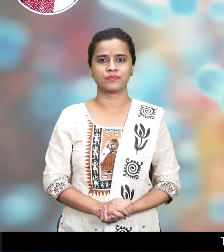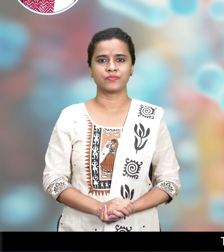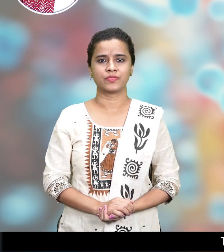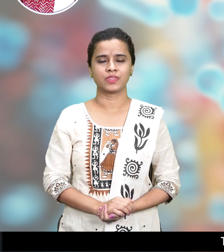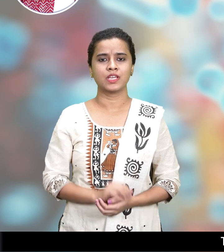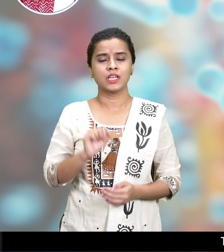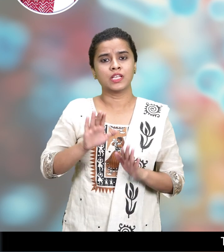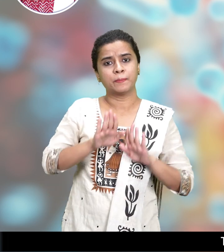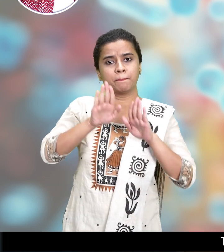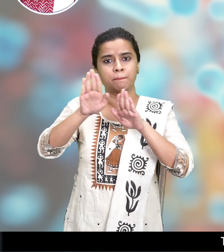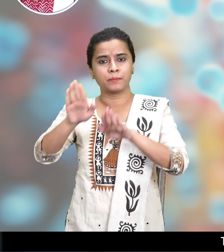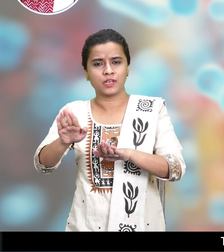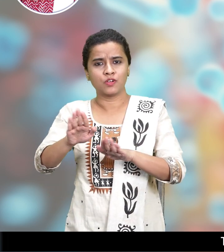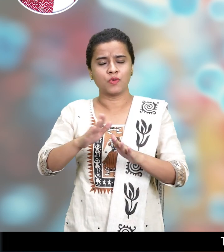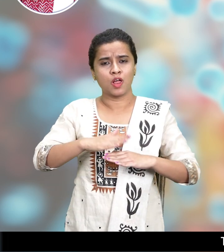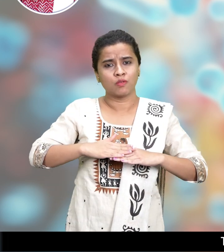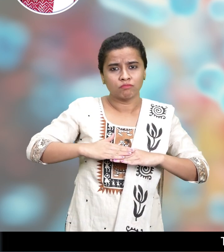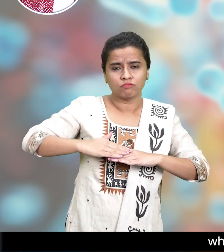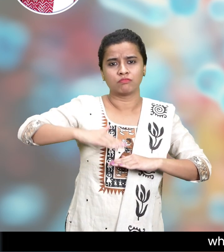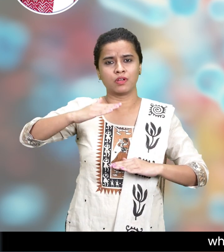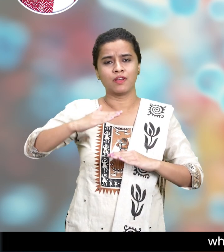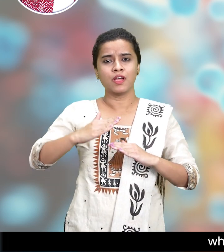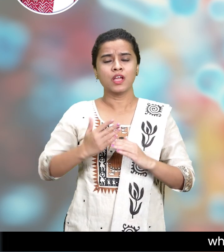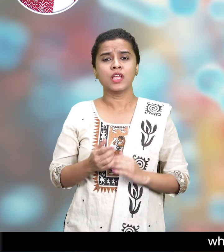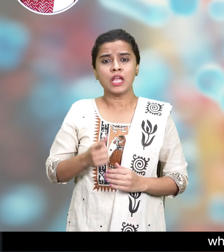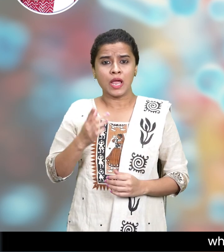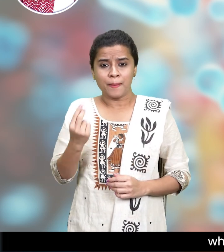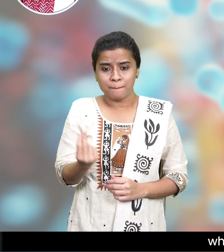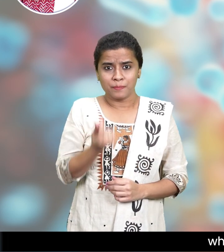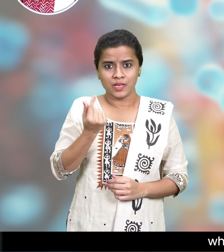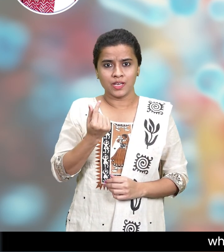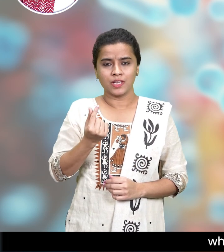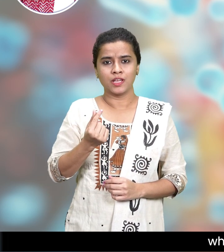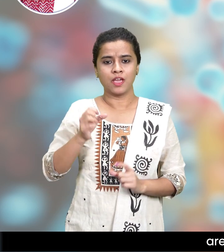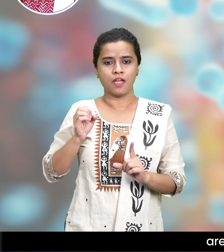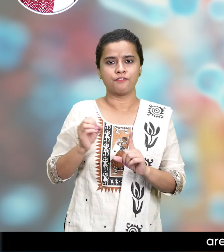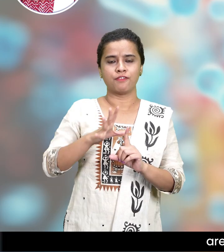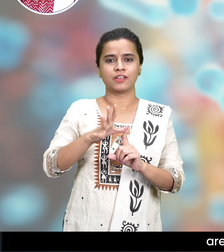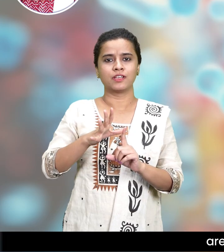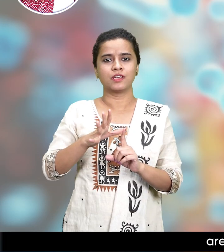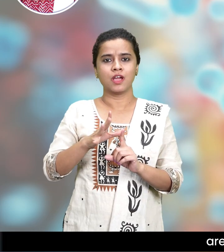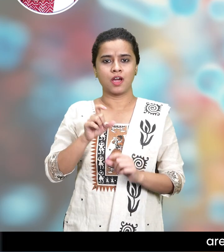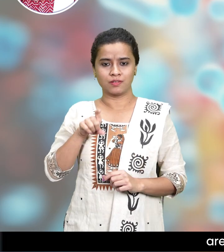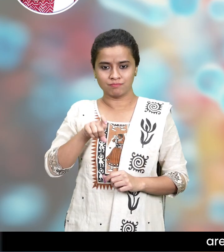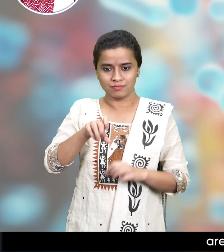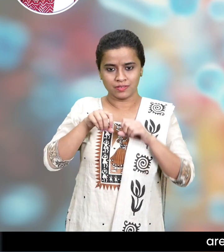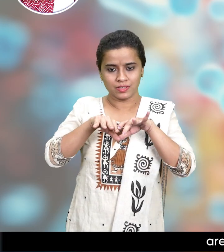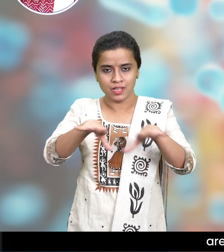This would depend a lot on whether the immediate causes are infectious